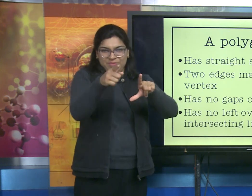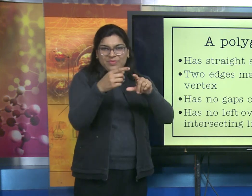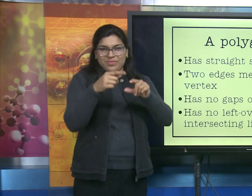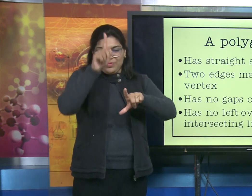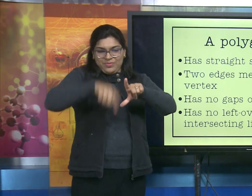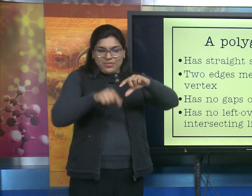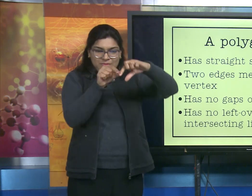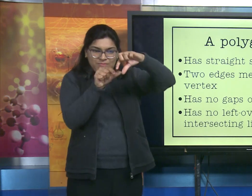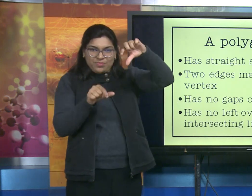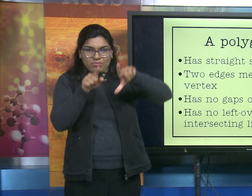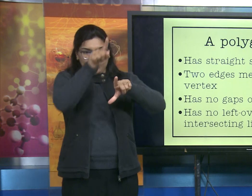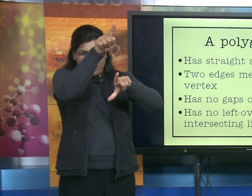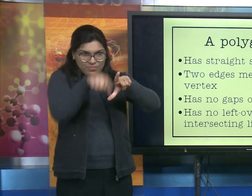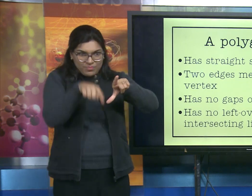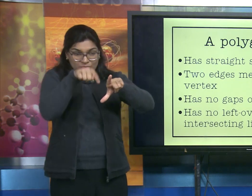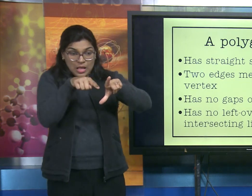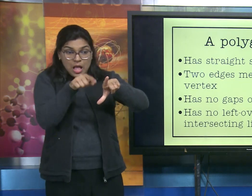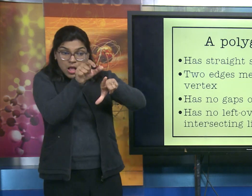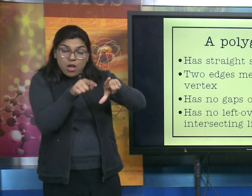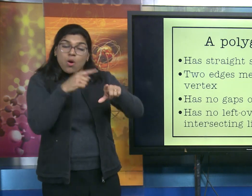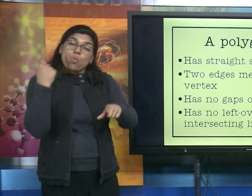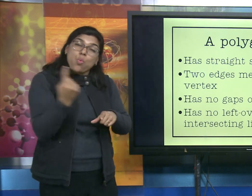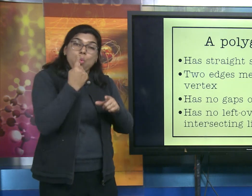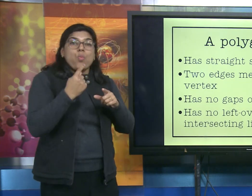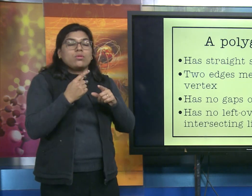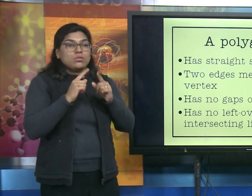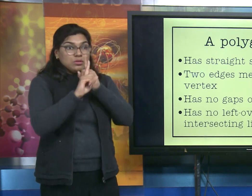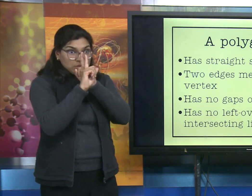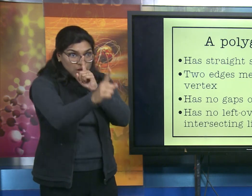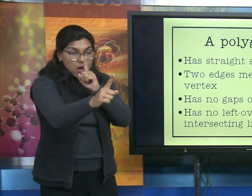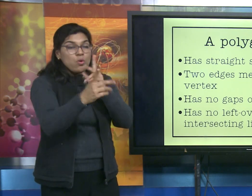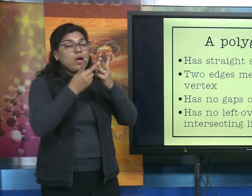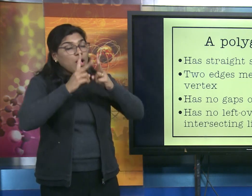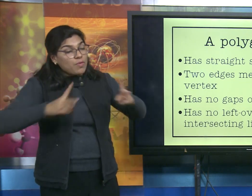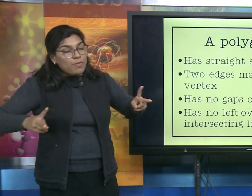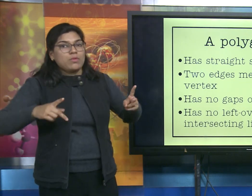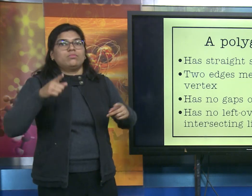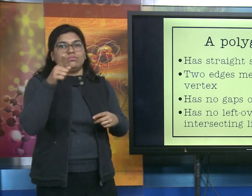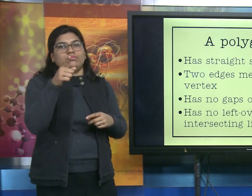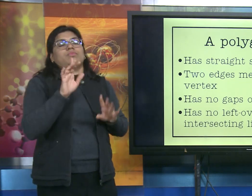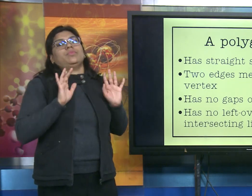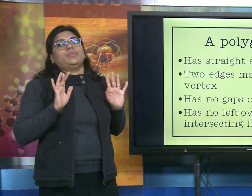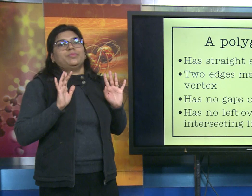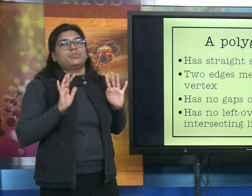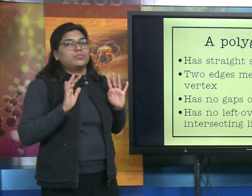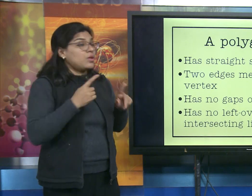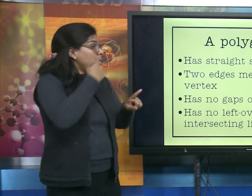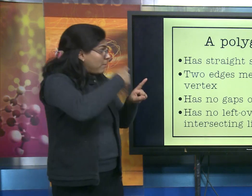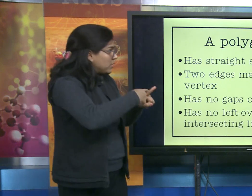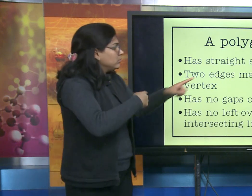In any line, if we draw it with the help of scale or anything, the line should be